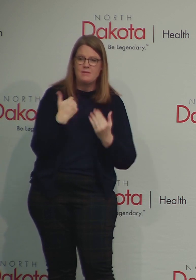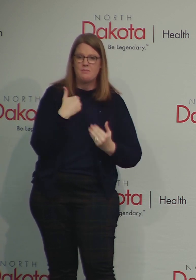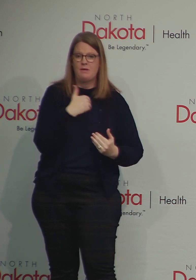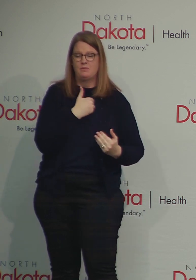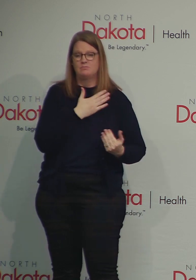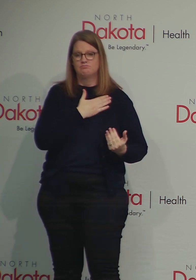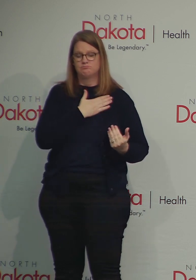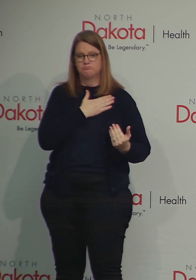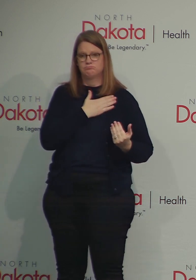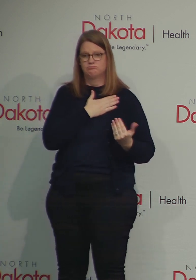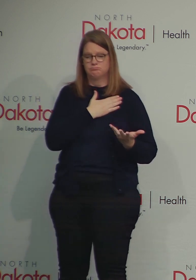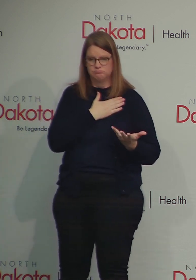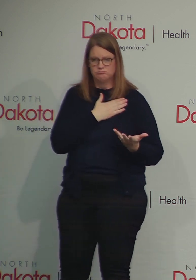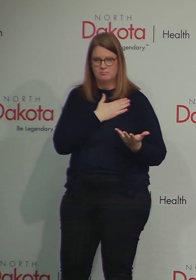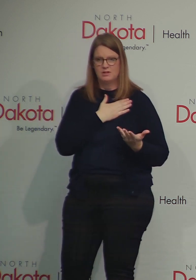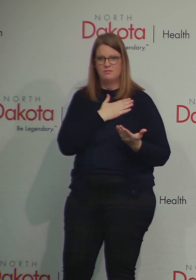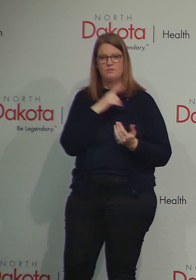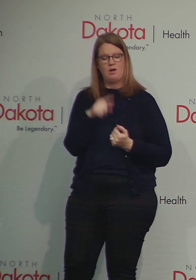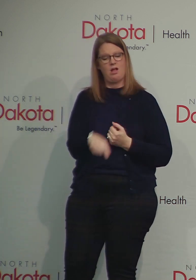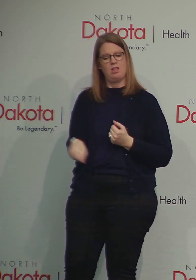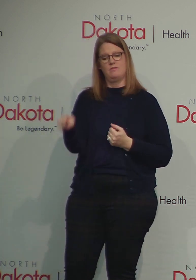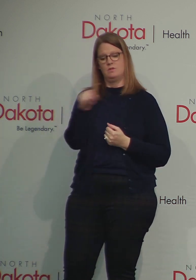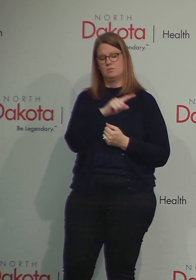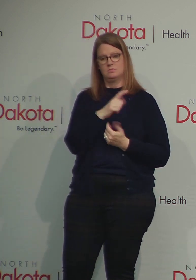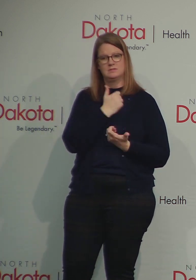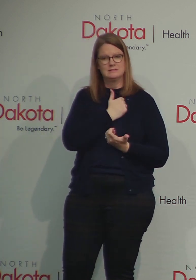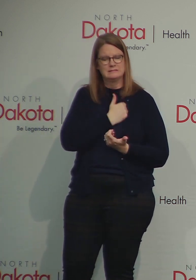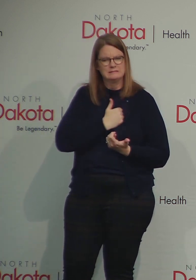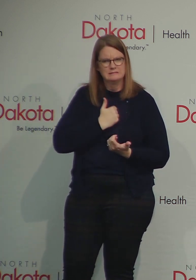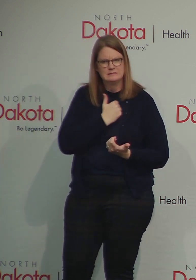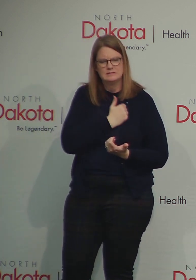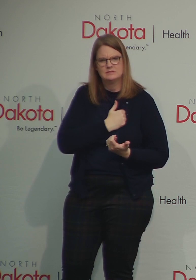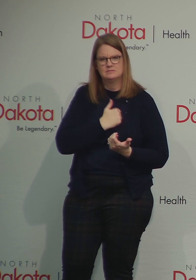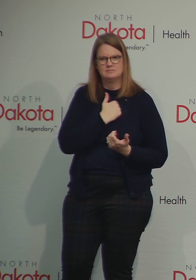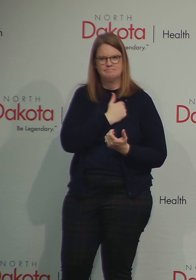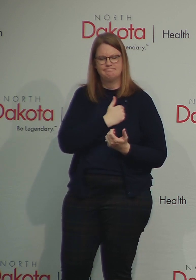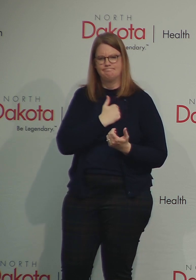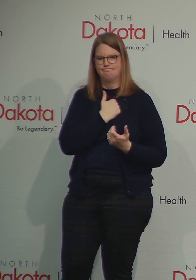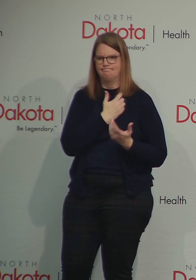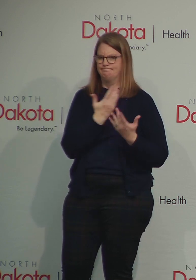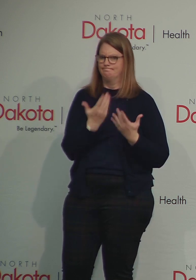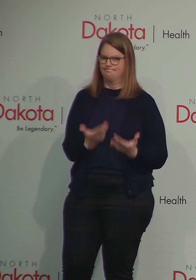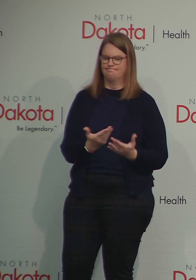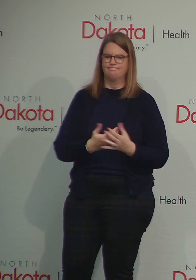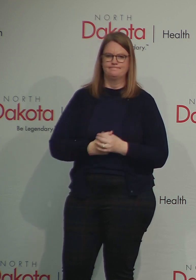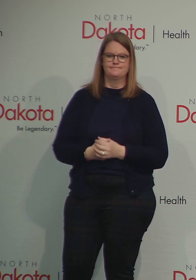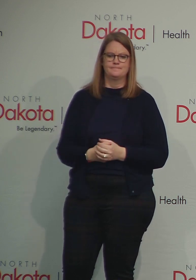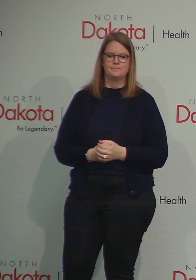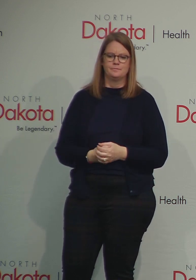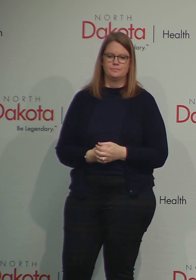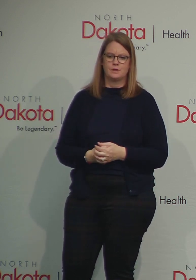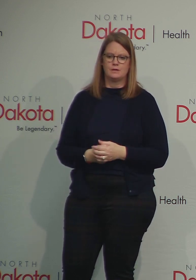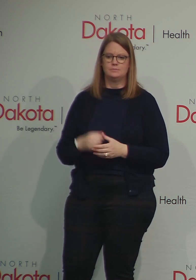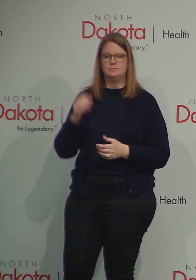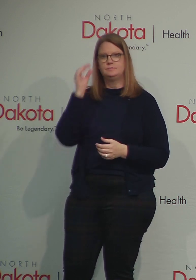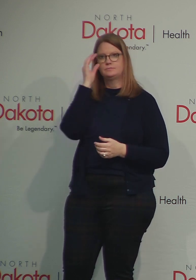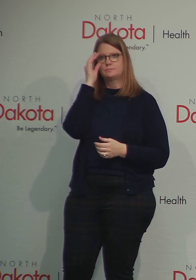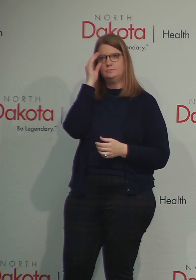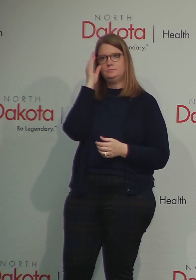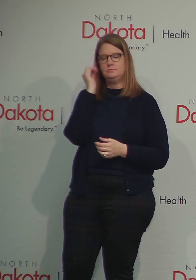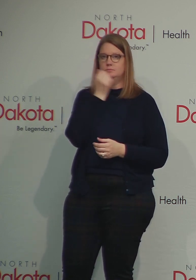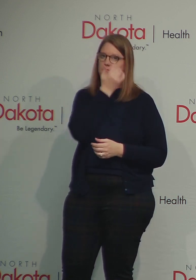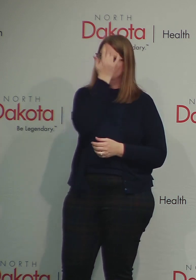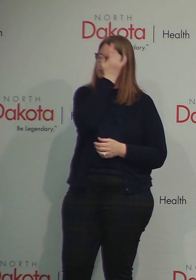hearts go out to each and every one of you who've lost a loved one during this pandemic. When we take a look at